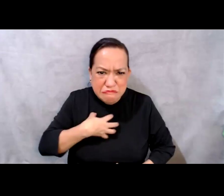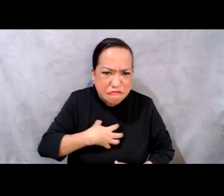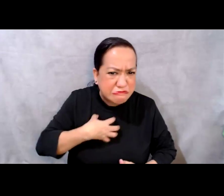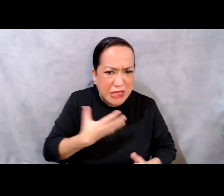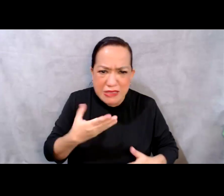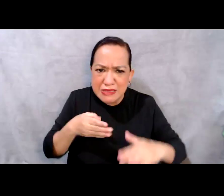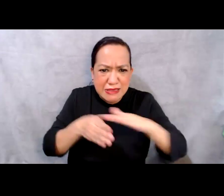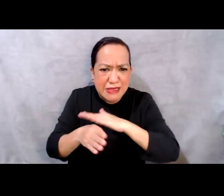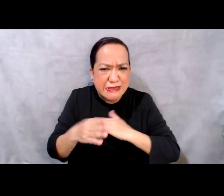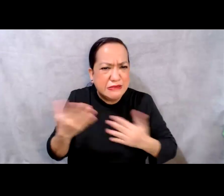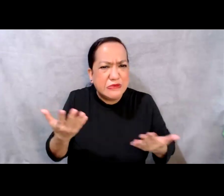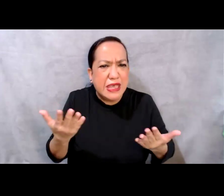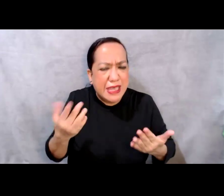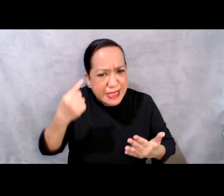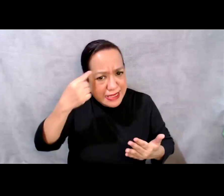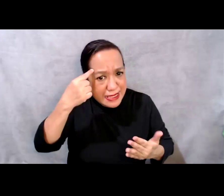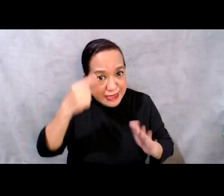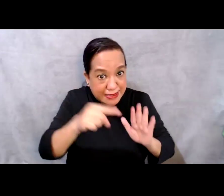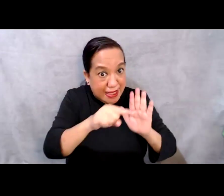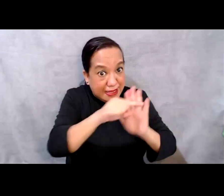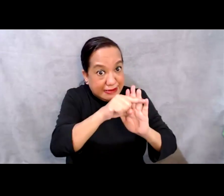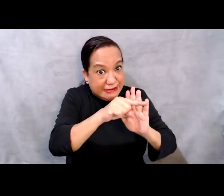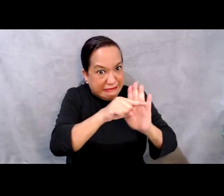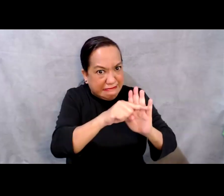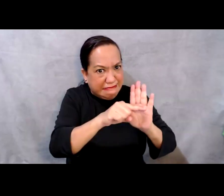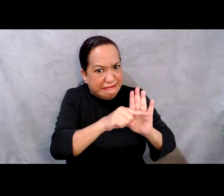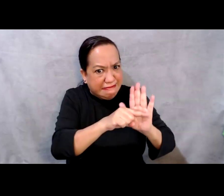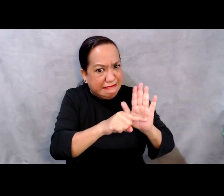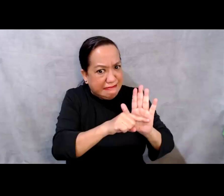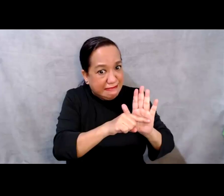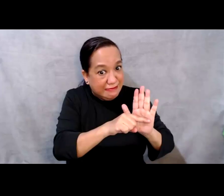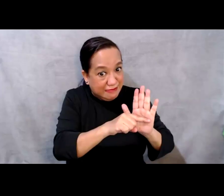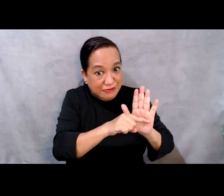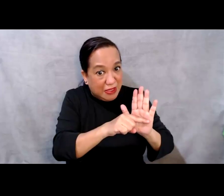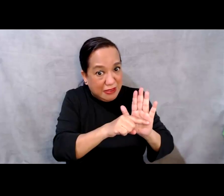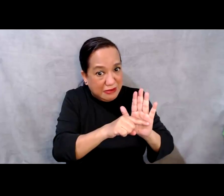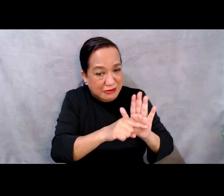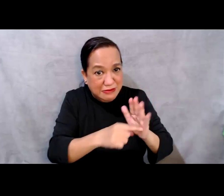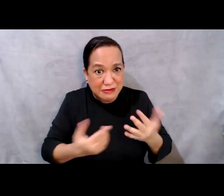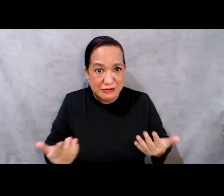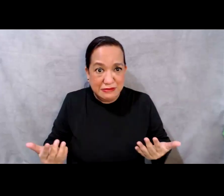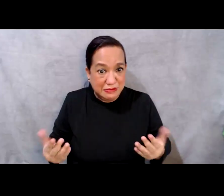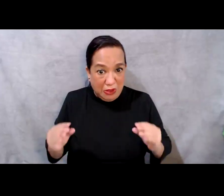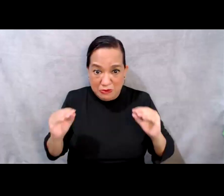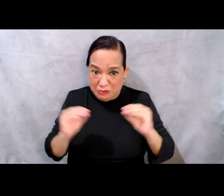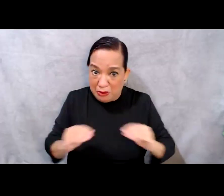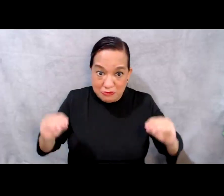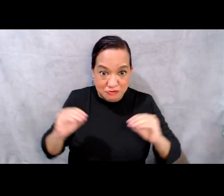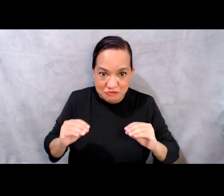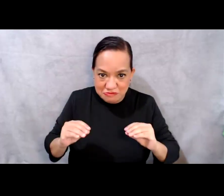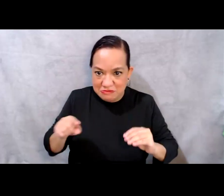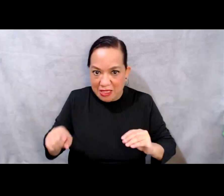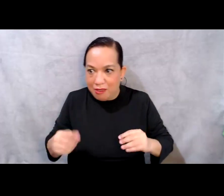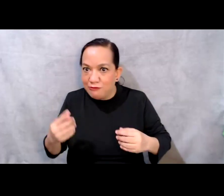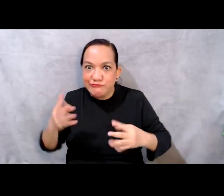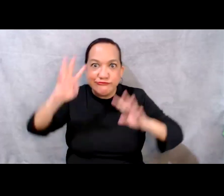frivolous cases. That is a myth that the data does not support, and we can provide that, and we already have. And two, that many communities that reach